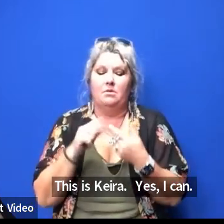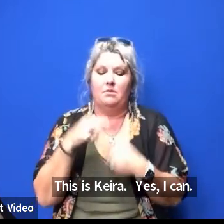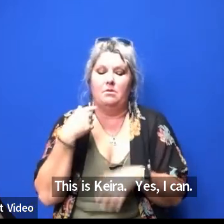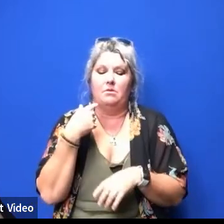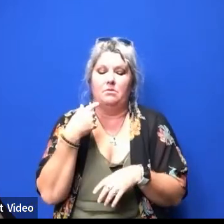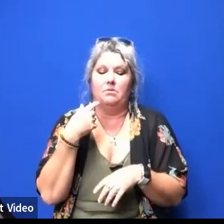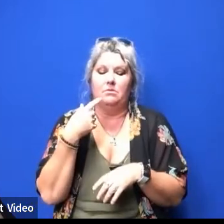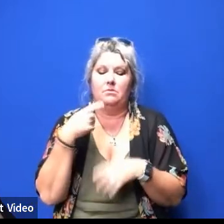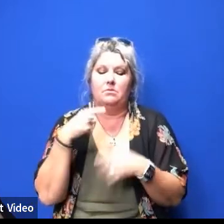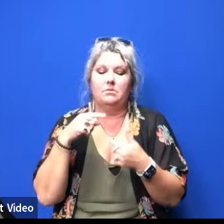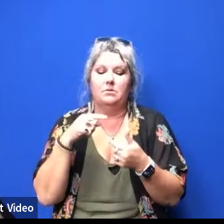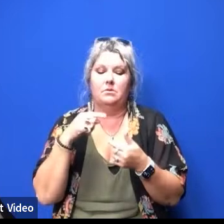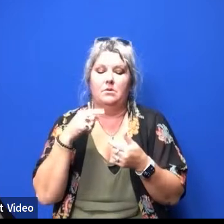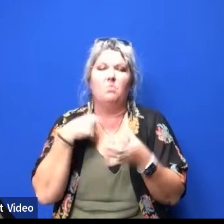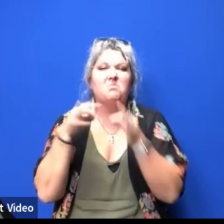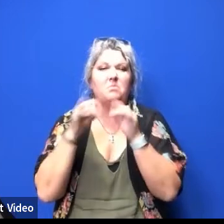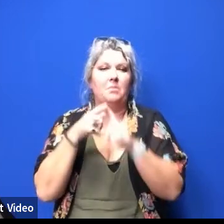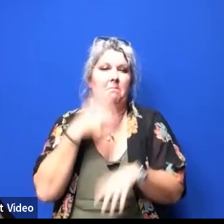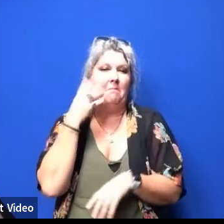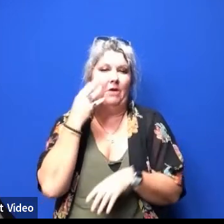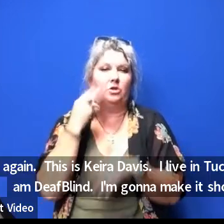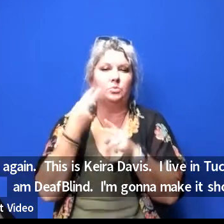after a long day of work. I